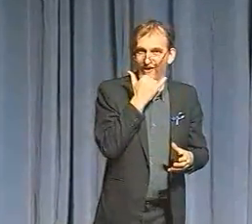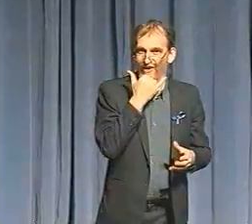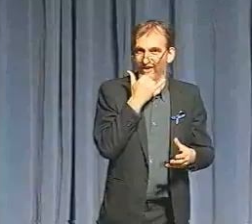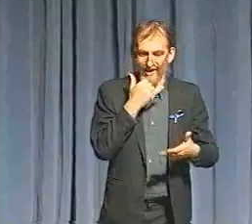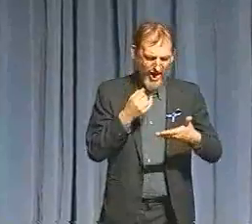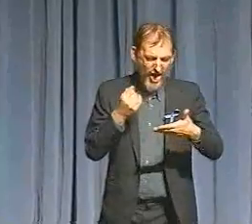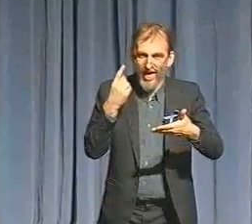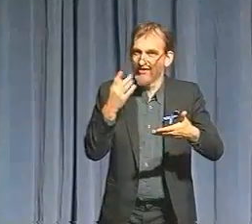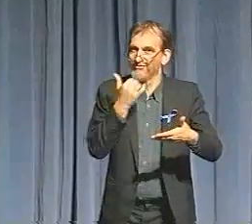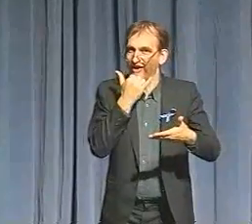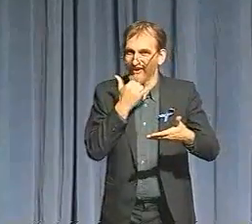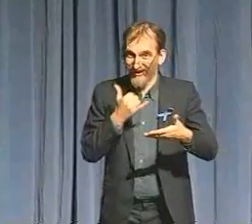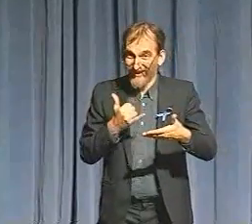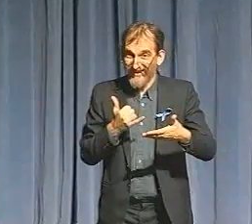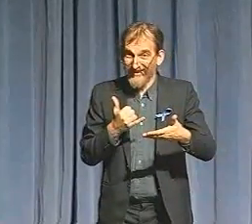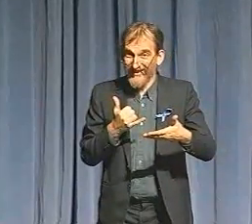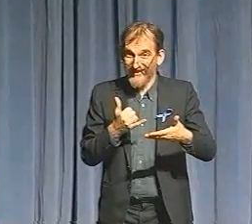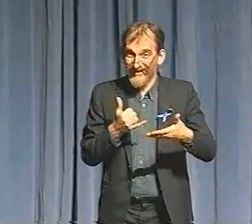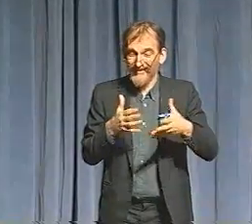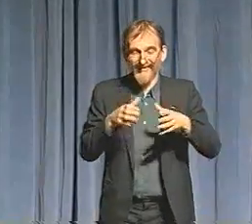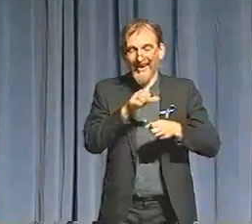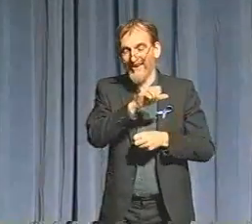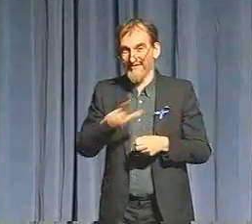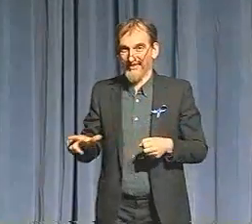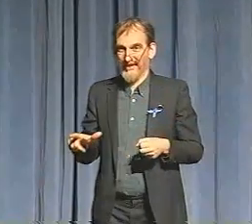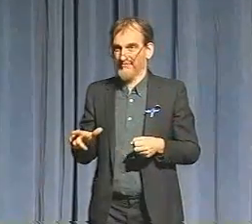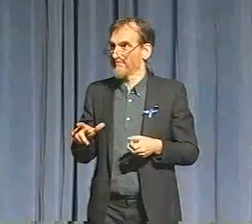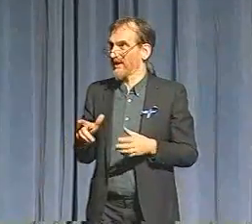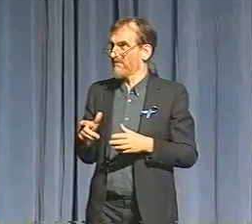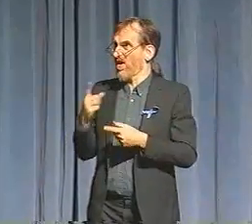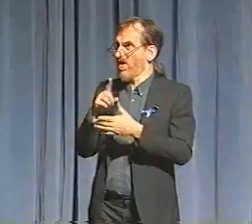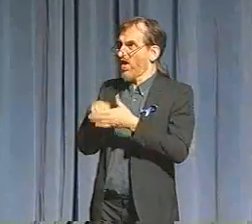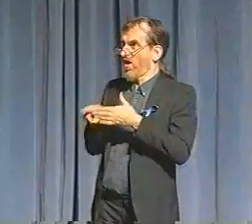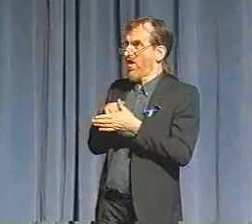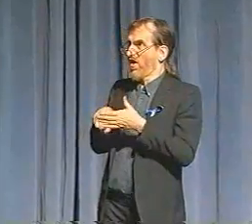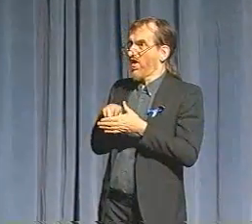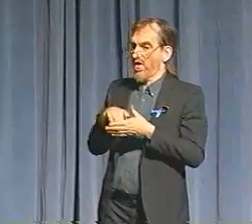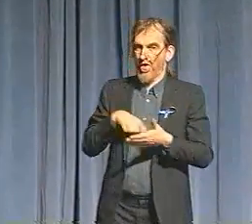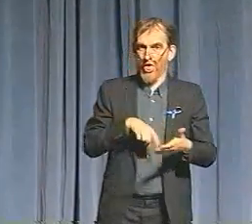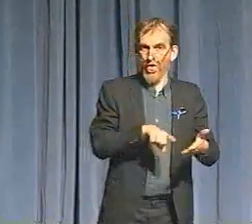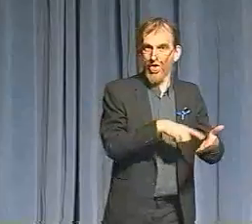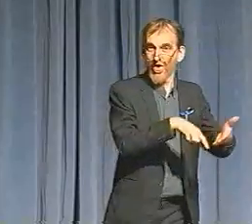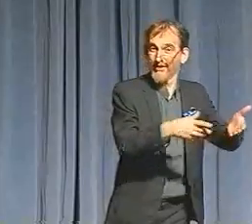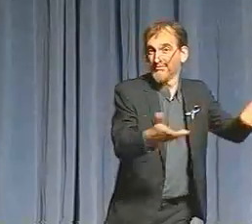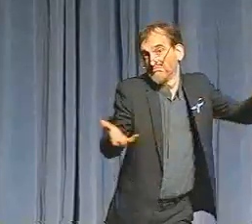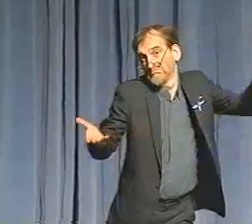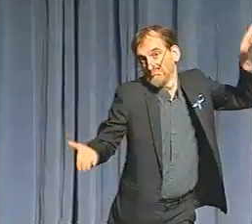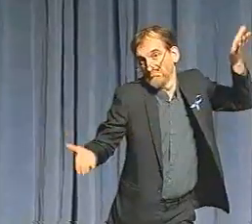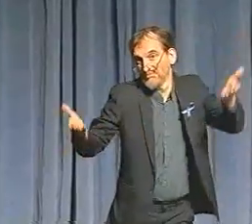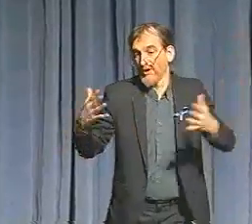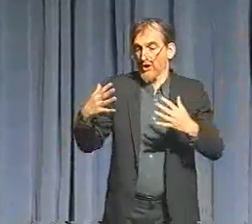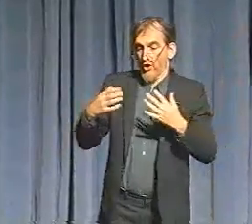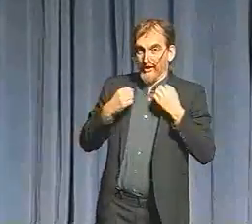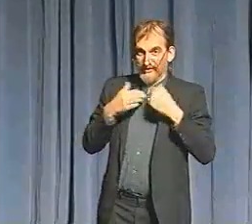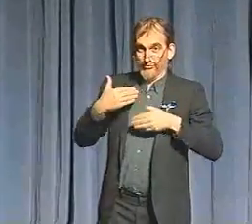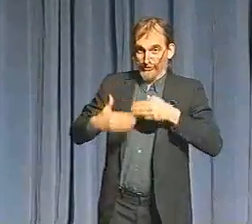and we felt that we were wrong at every turn, and we were told our speech was wrong, our use of sign language was